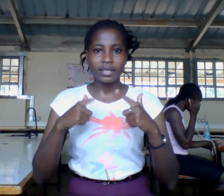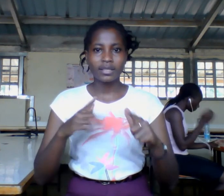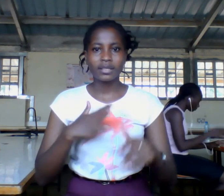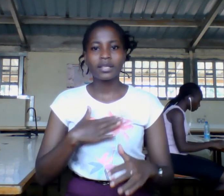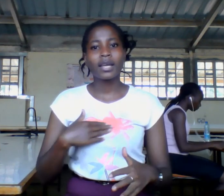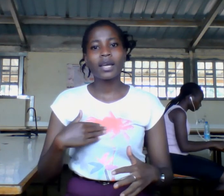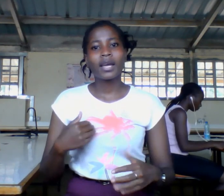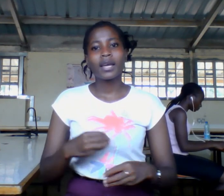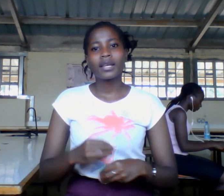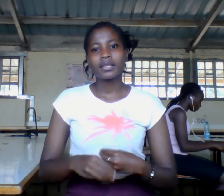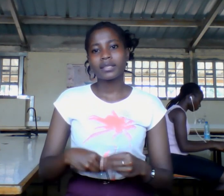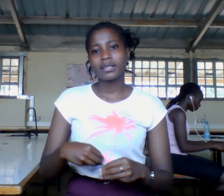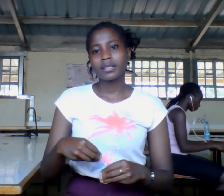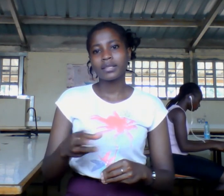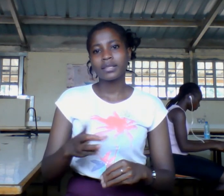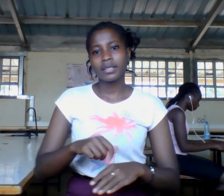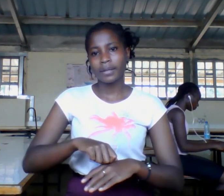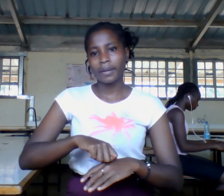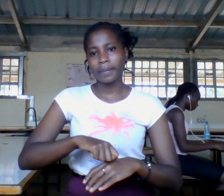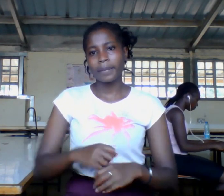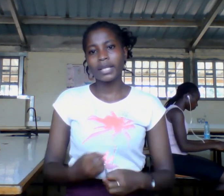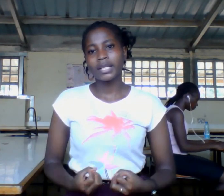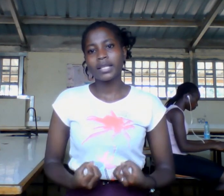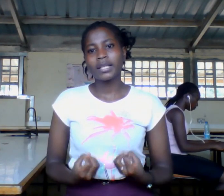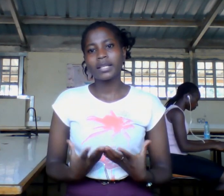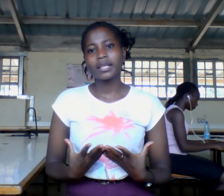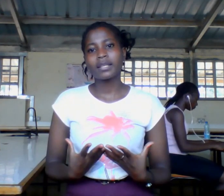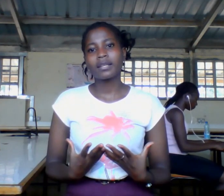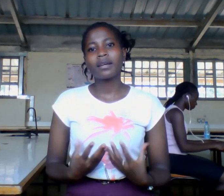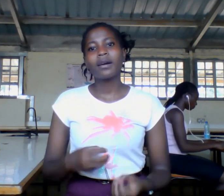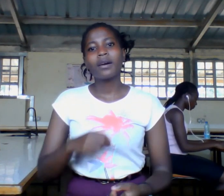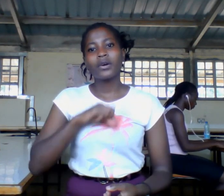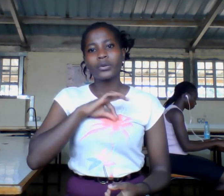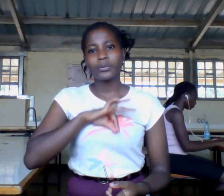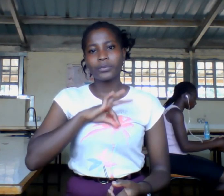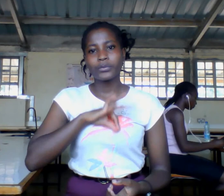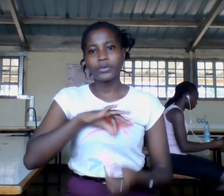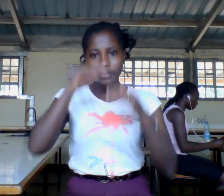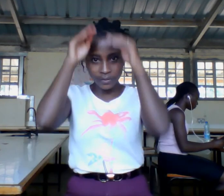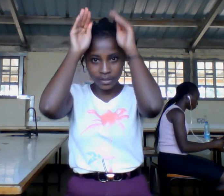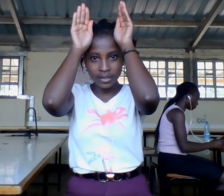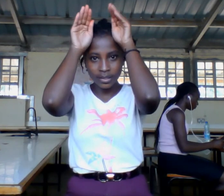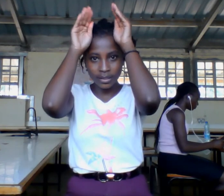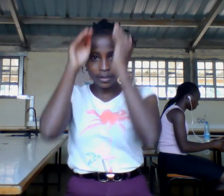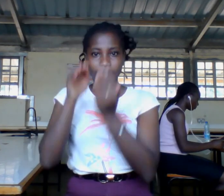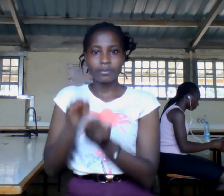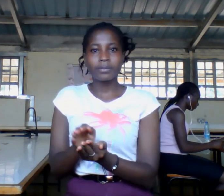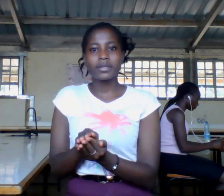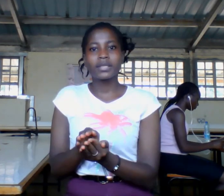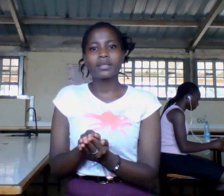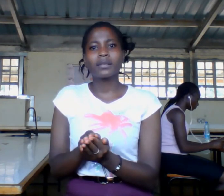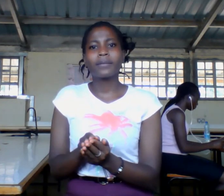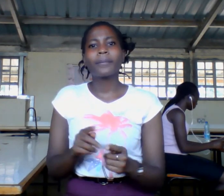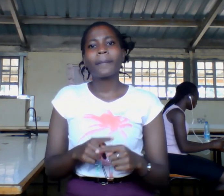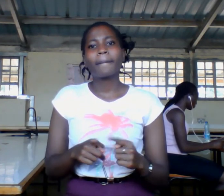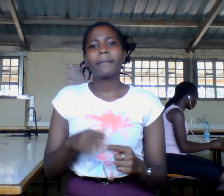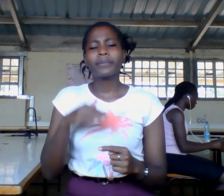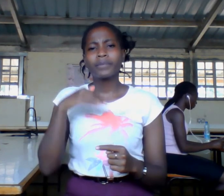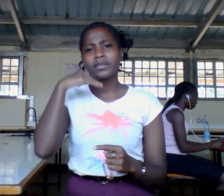as leather they possibly could. The profits was kept by the rabbit. After some time, Rabbit pretended to